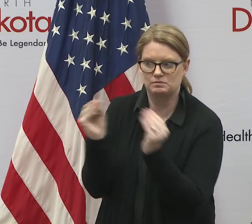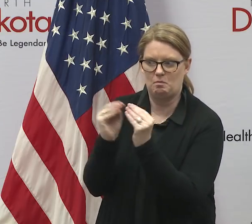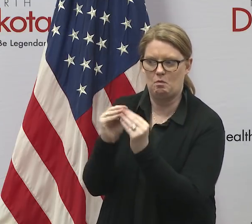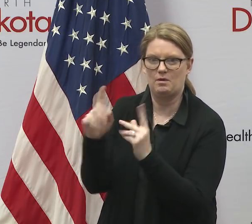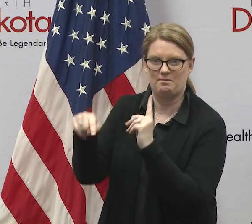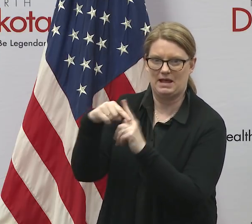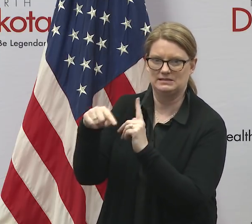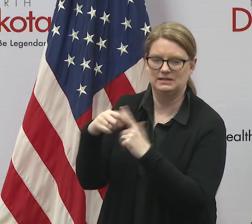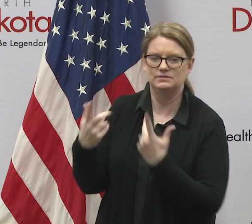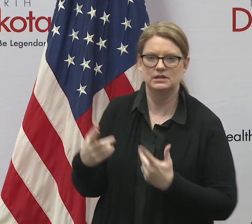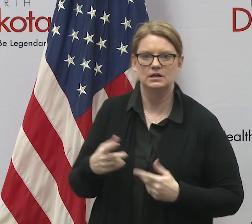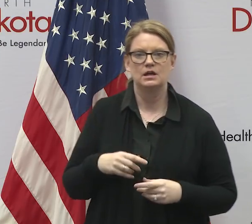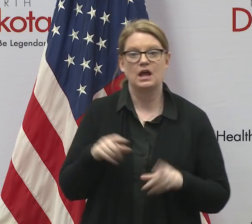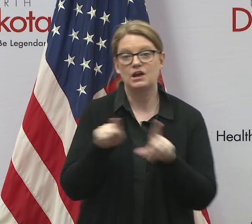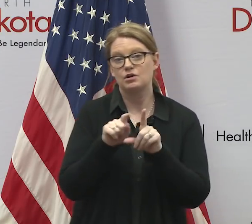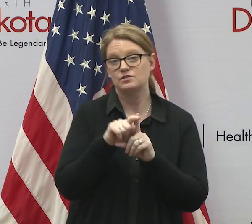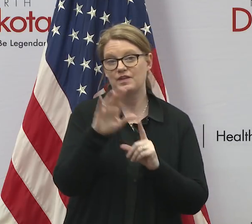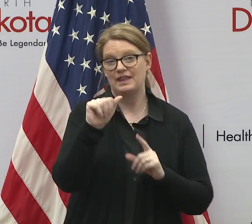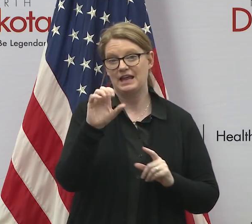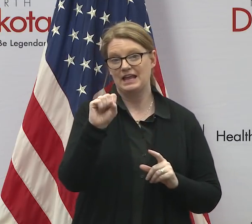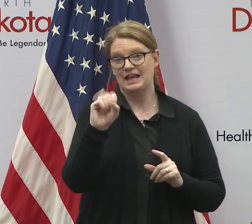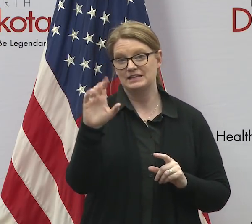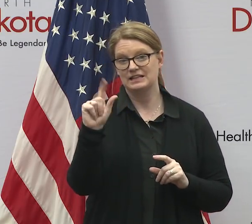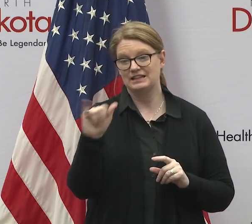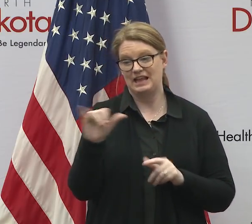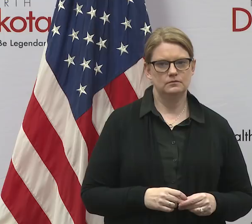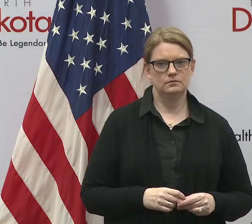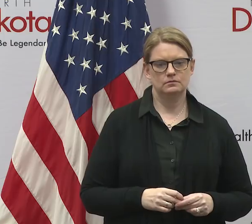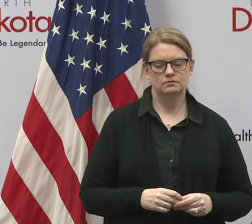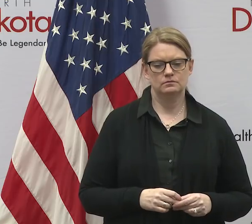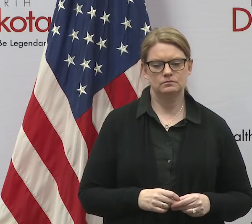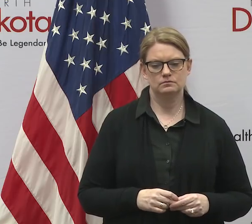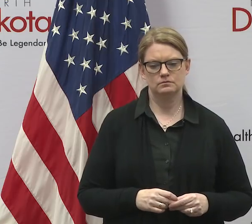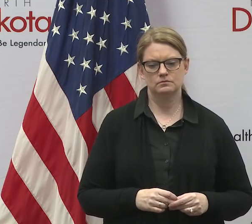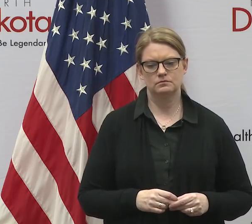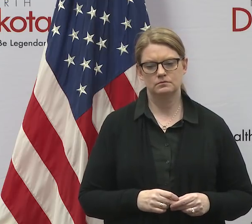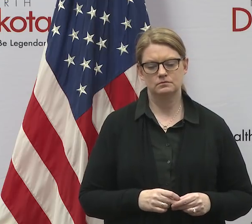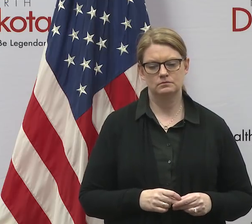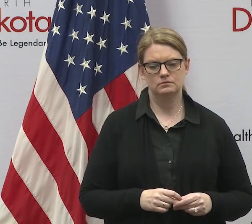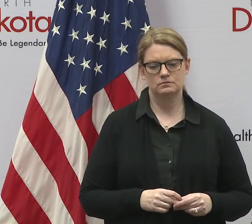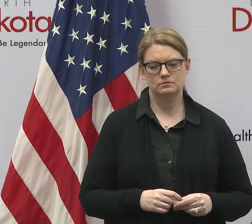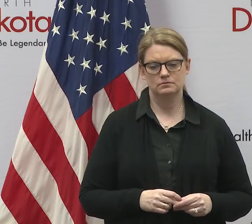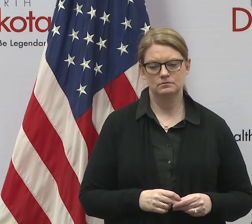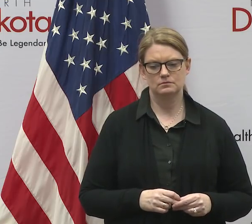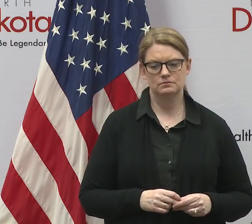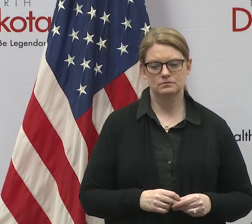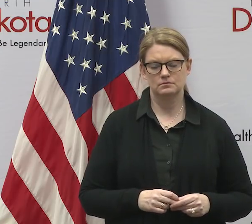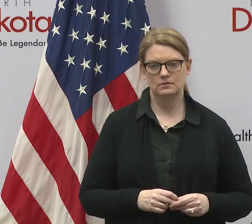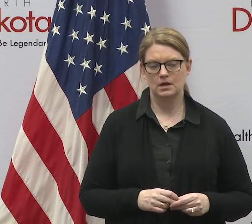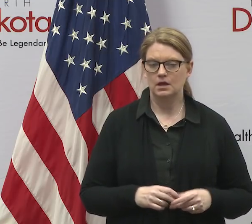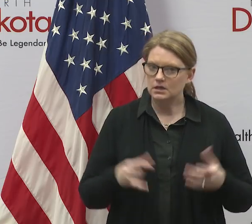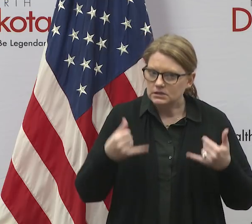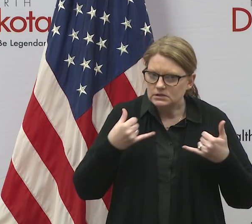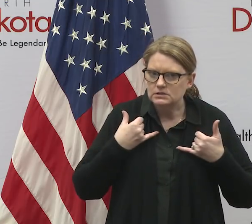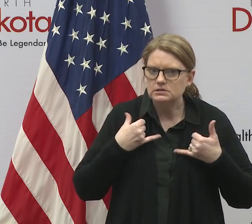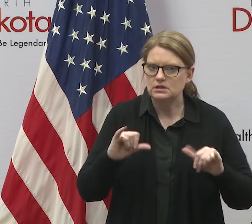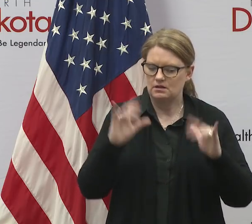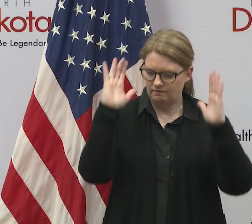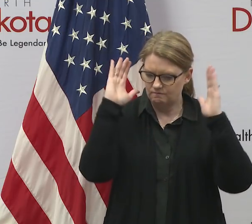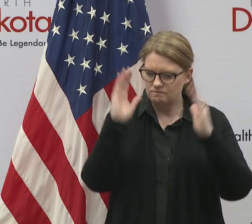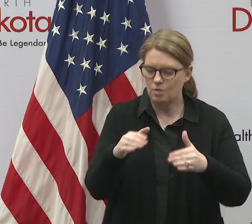Major General Alan Dorman, here at the podium. He's working with his team this afternoon on planning exercises, not here today,